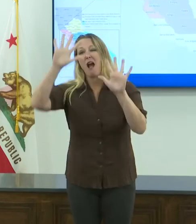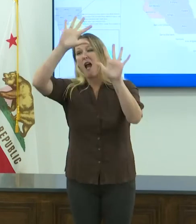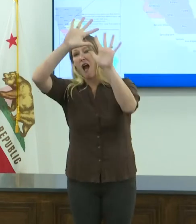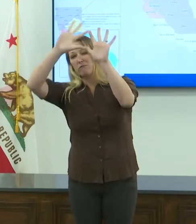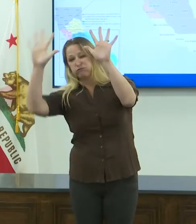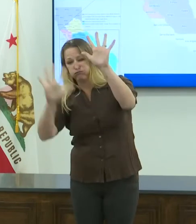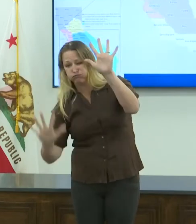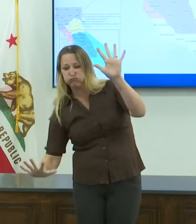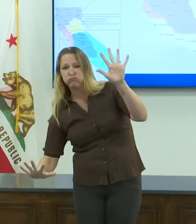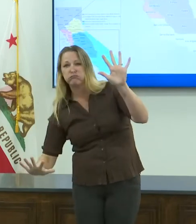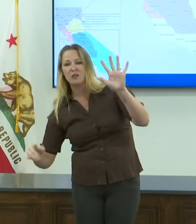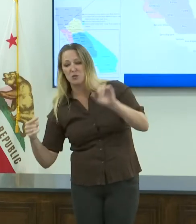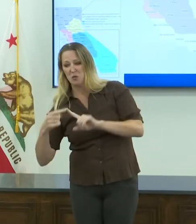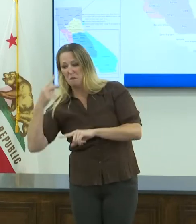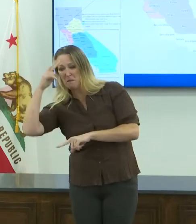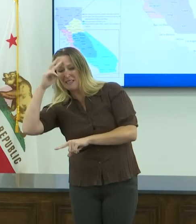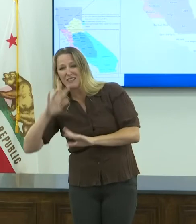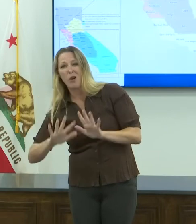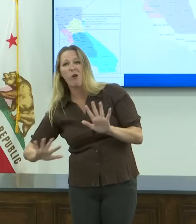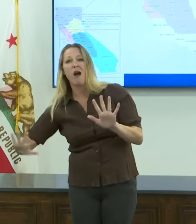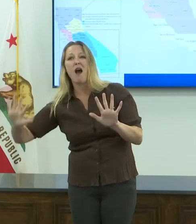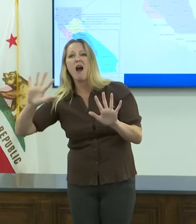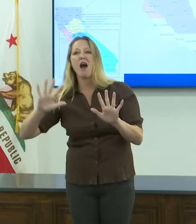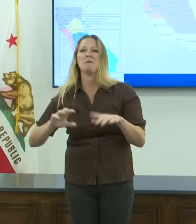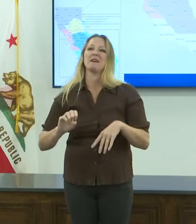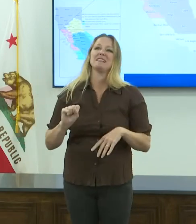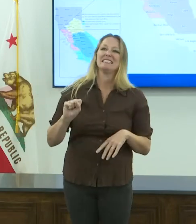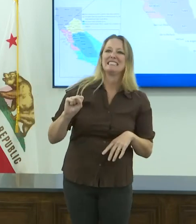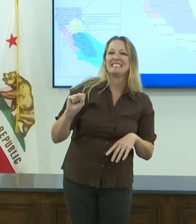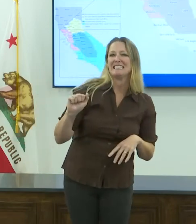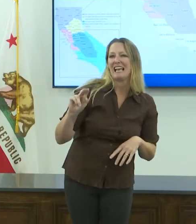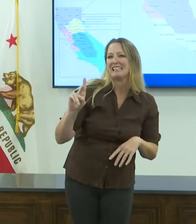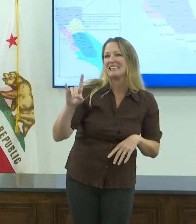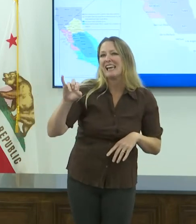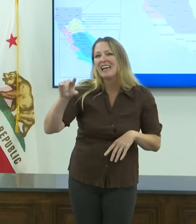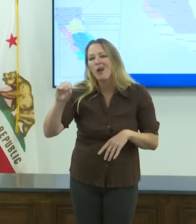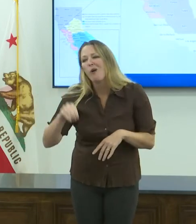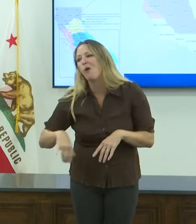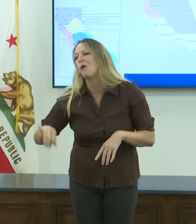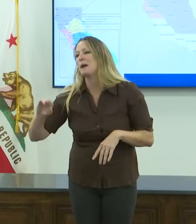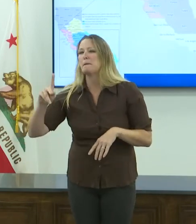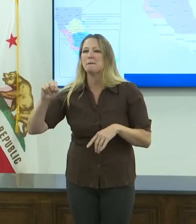it, through Los Angeles, Orange County, San Diego, Imperial County.